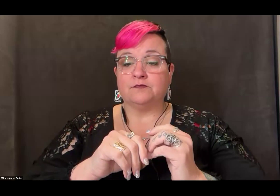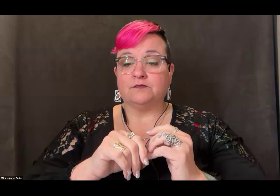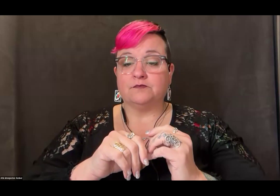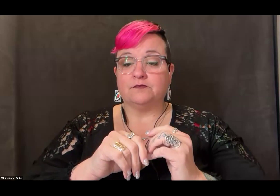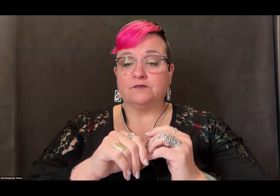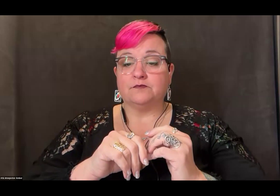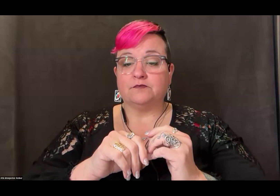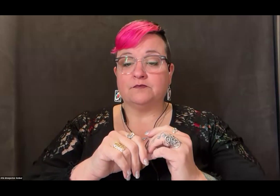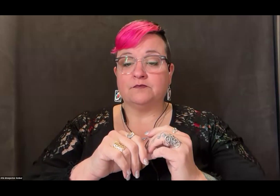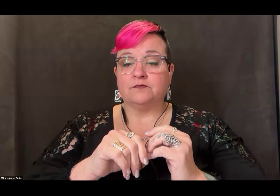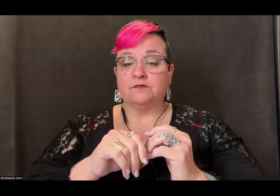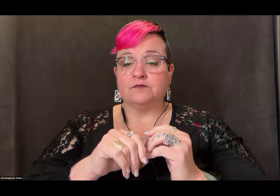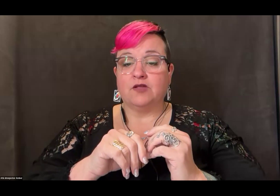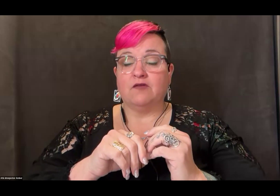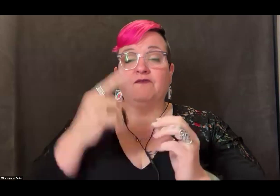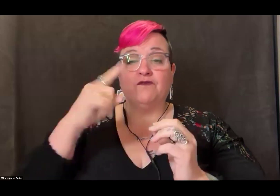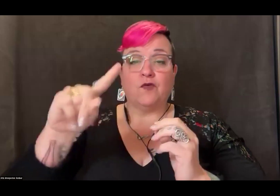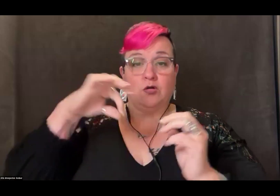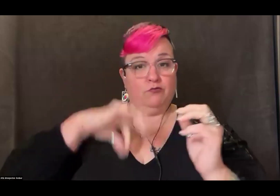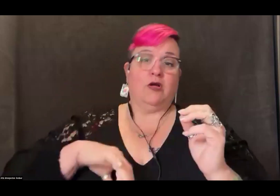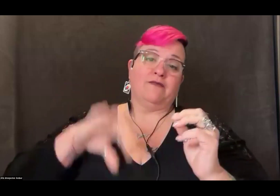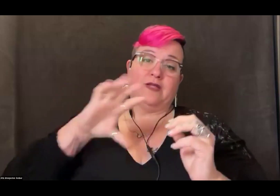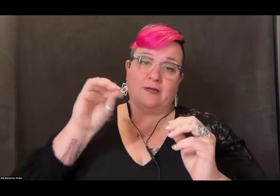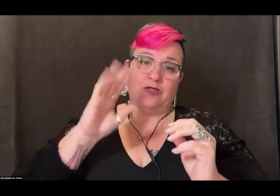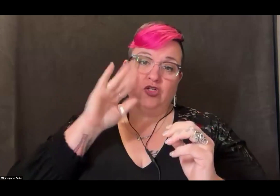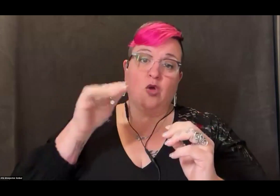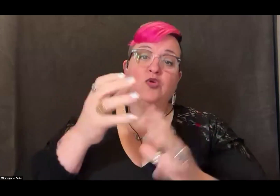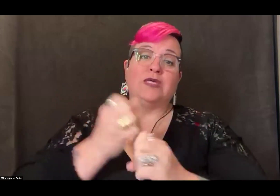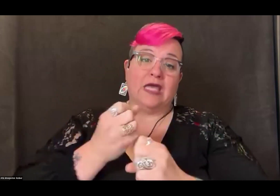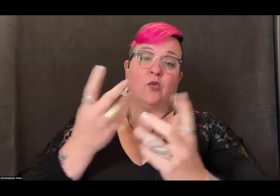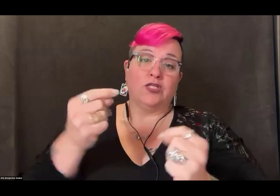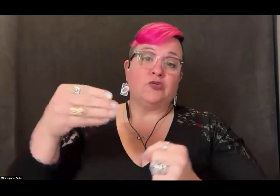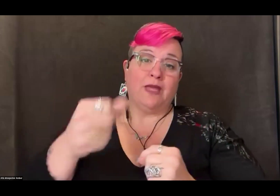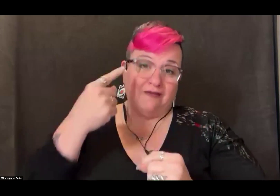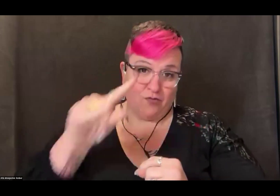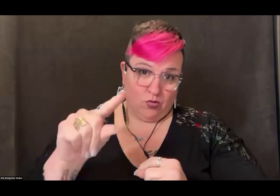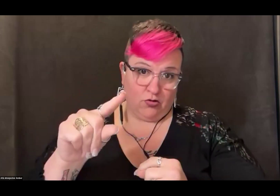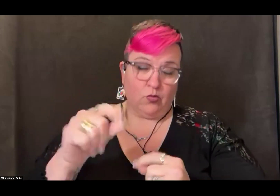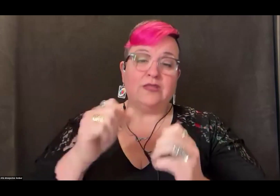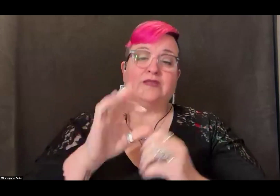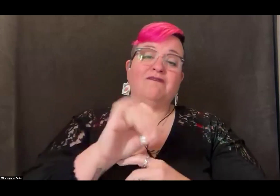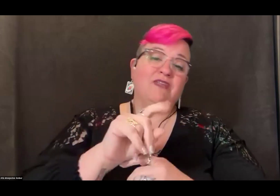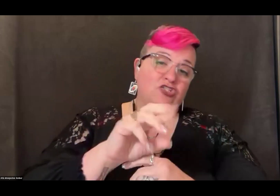as all for-profit companies do, you get what you pay for as far as features and functionality, right?